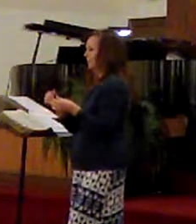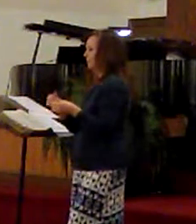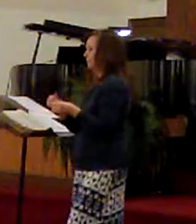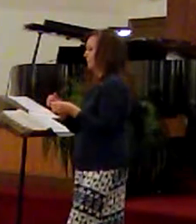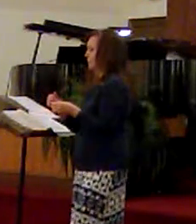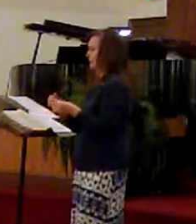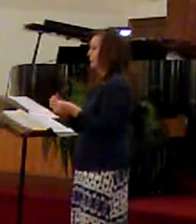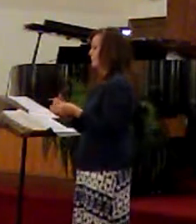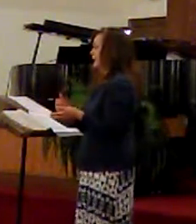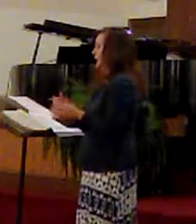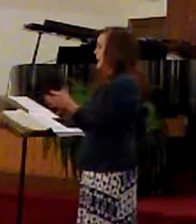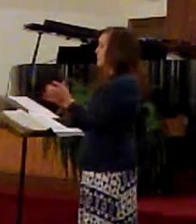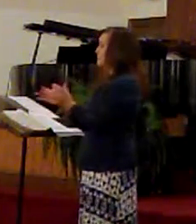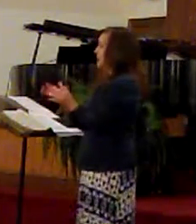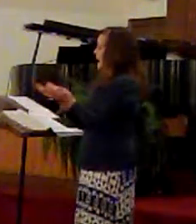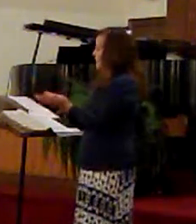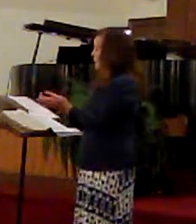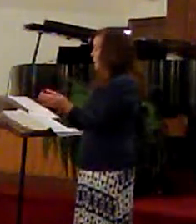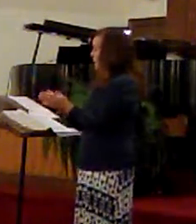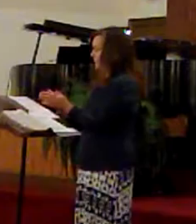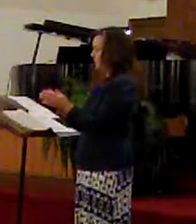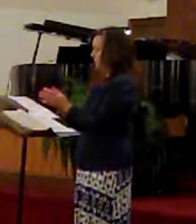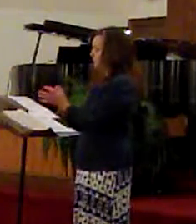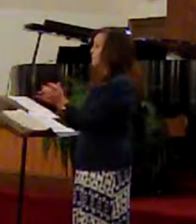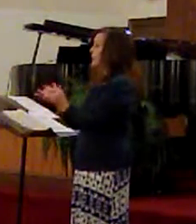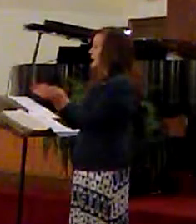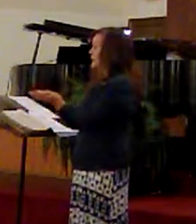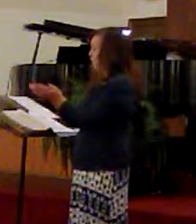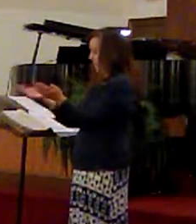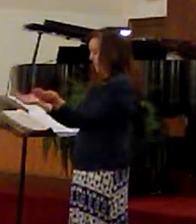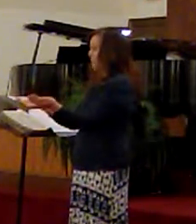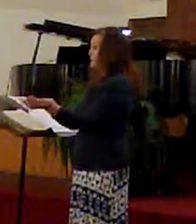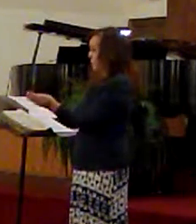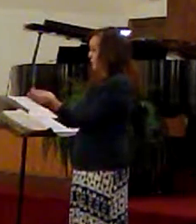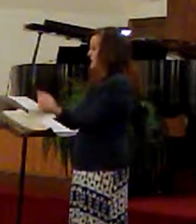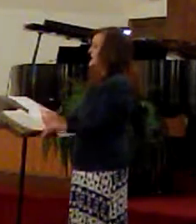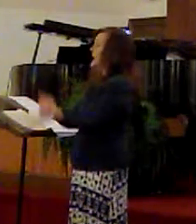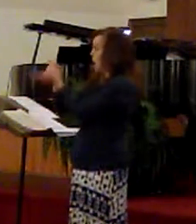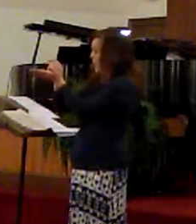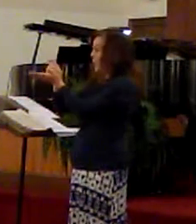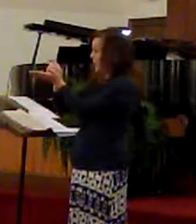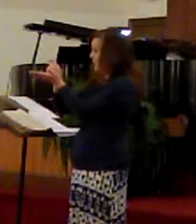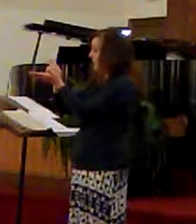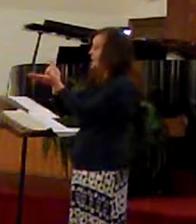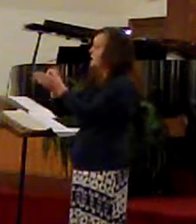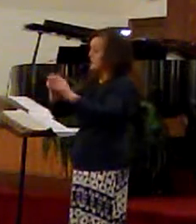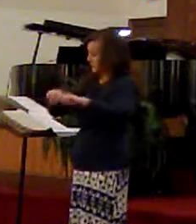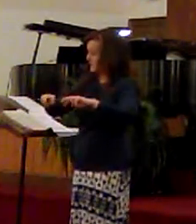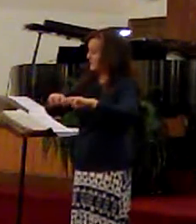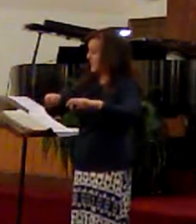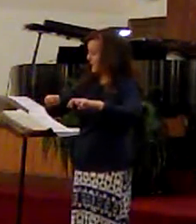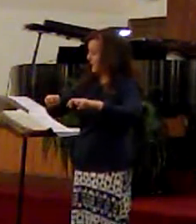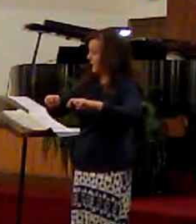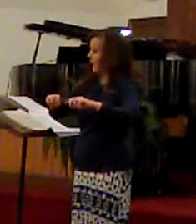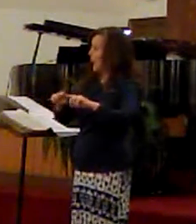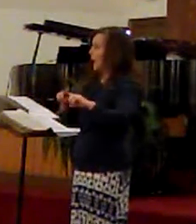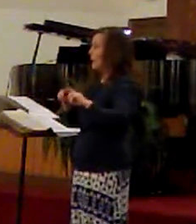fact, I've got a library of them in my office. But I have to be careful because they're just men just like